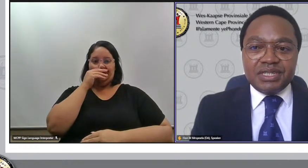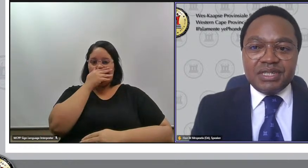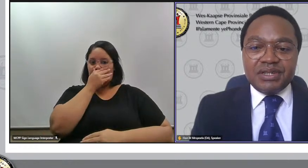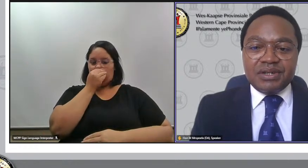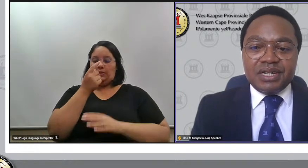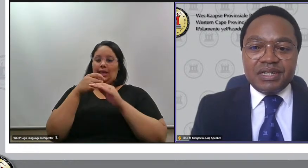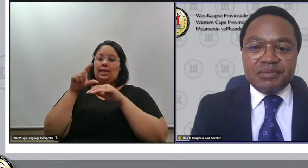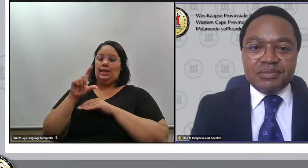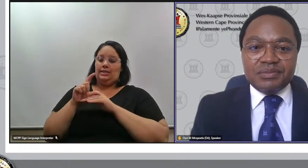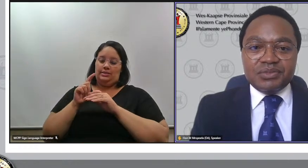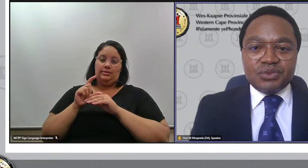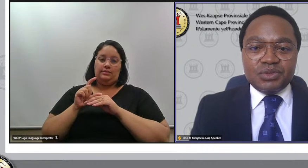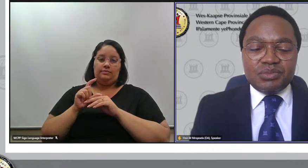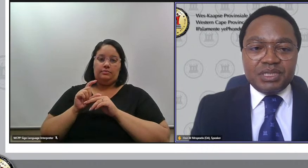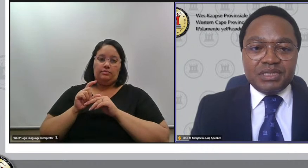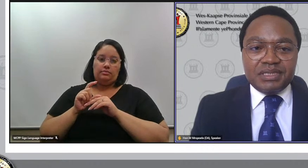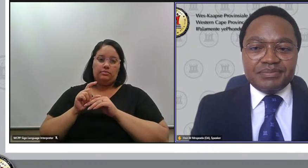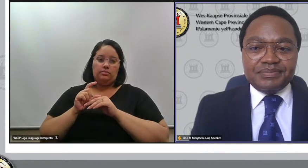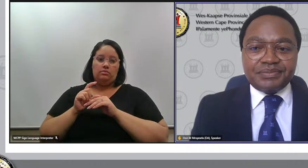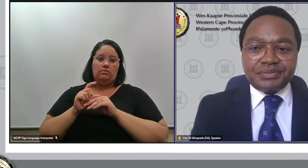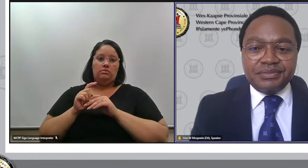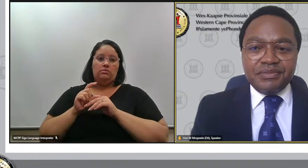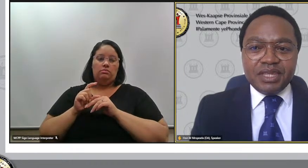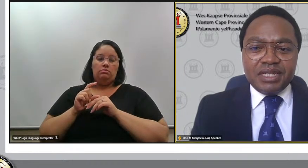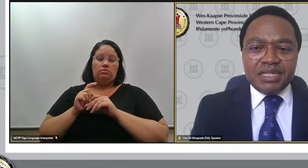which will be